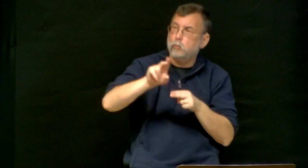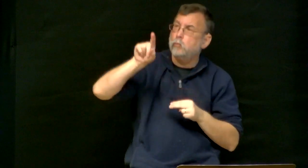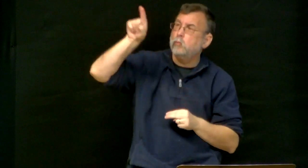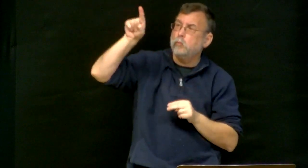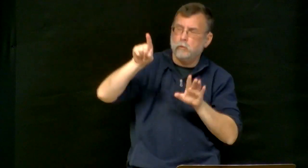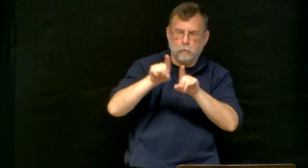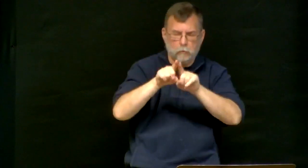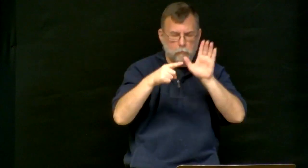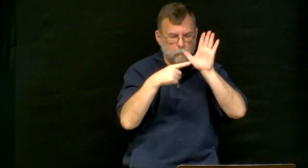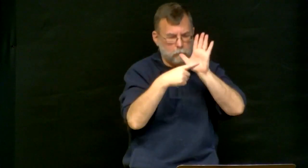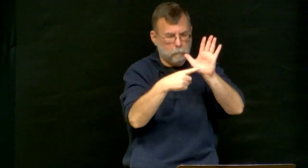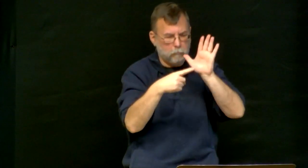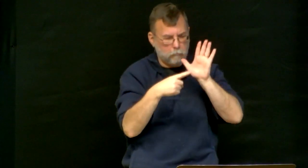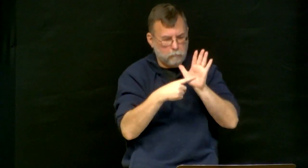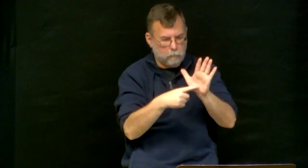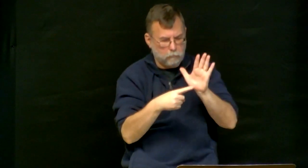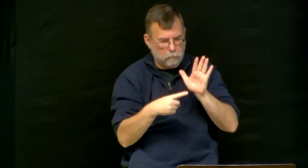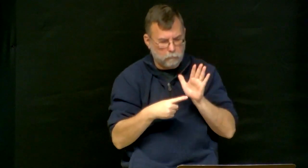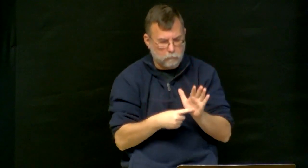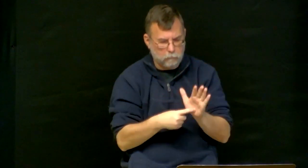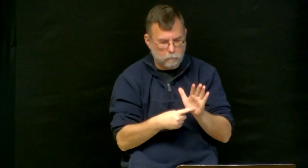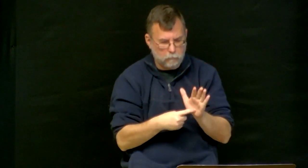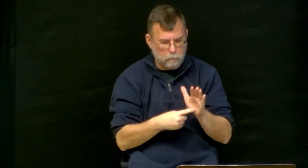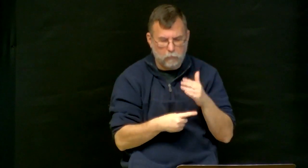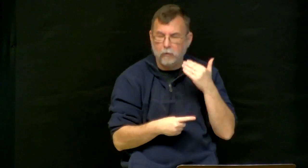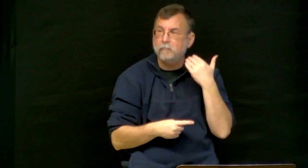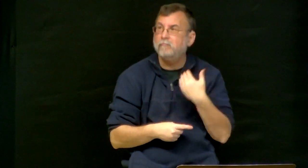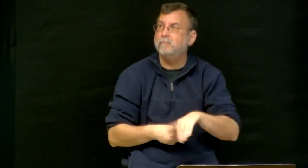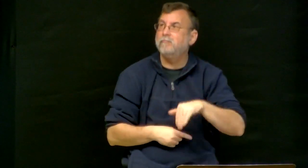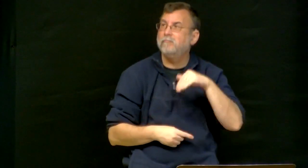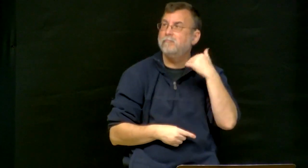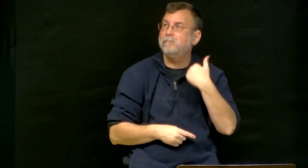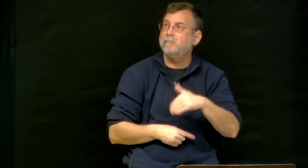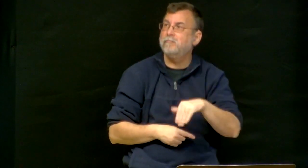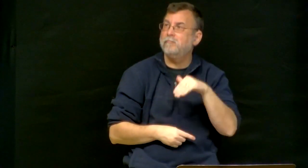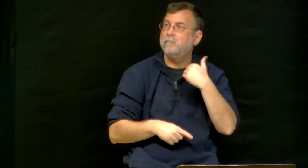new perspective and new symbols honoring you.